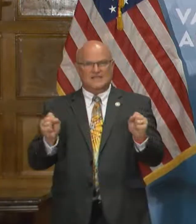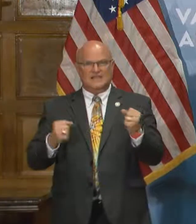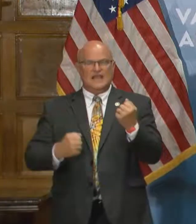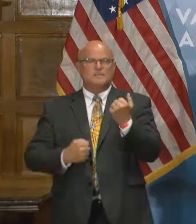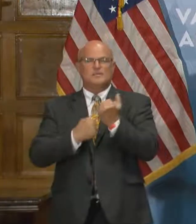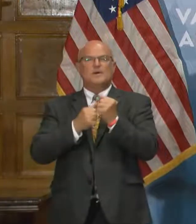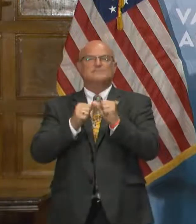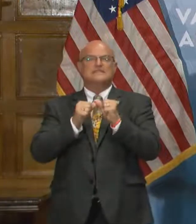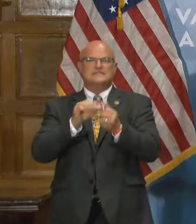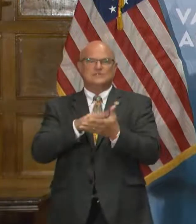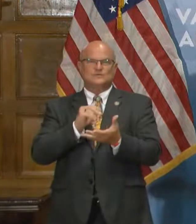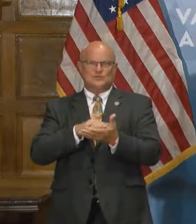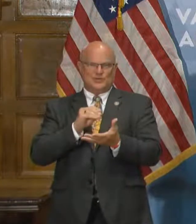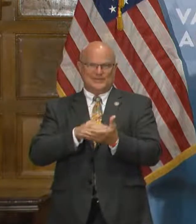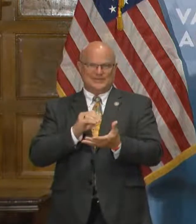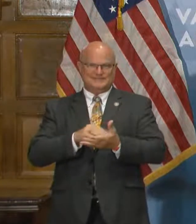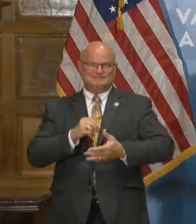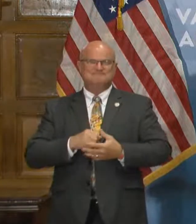promote continuous learning.